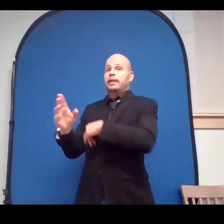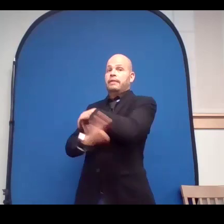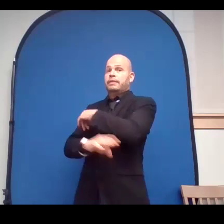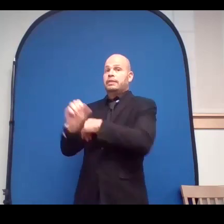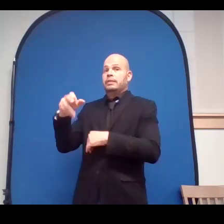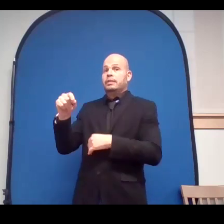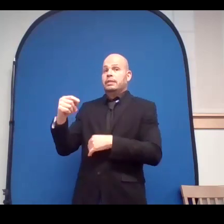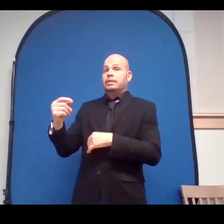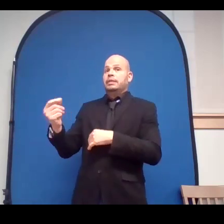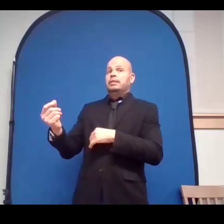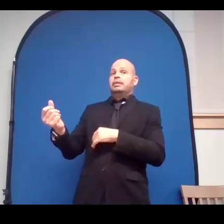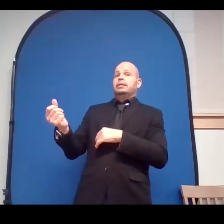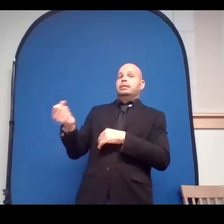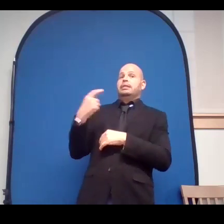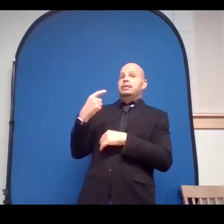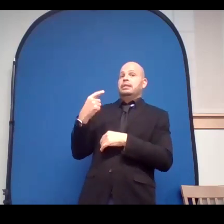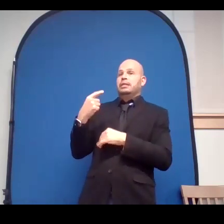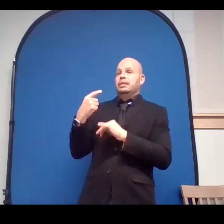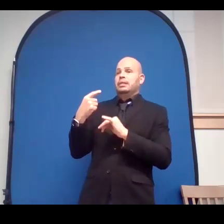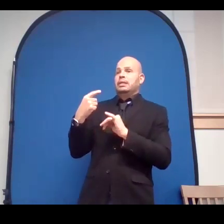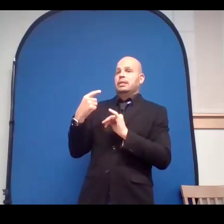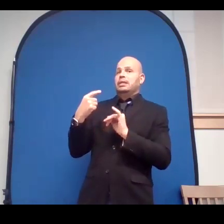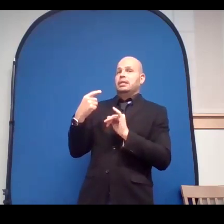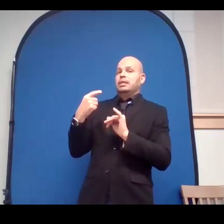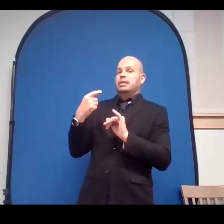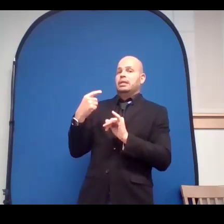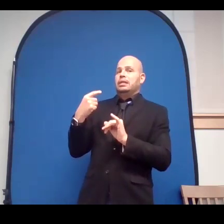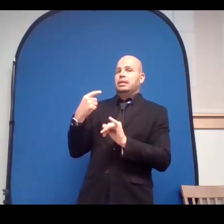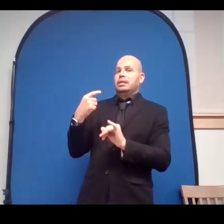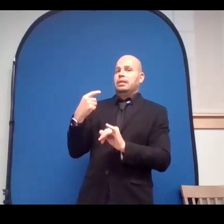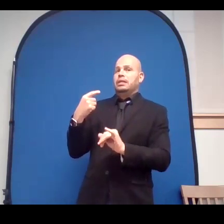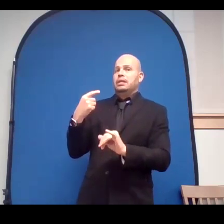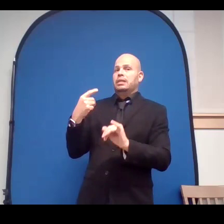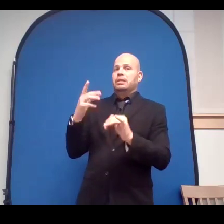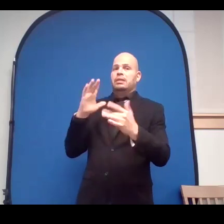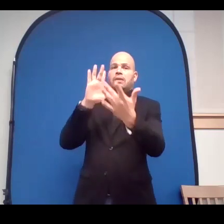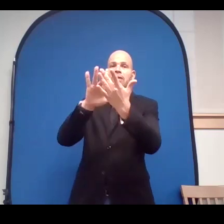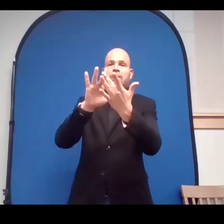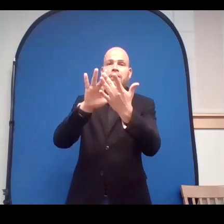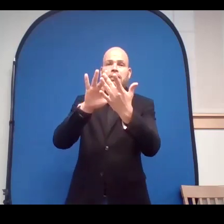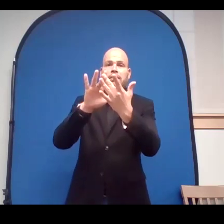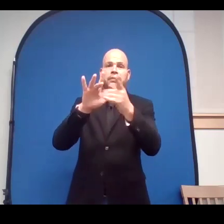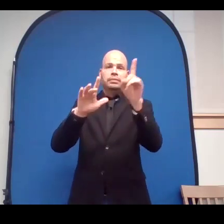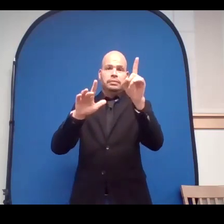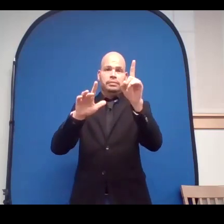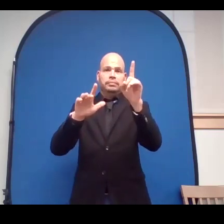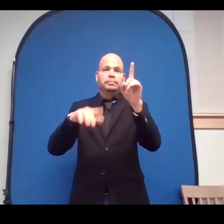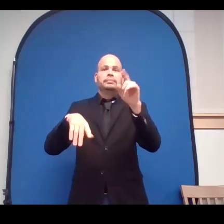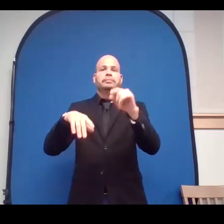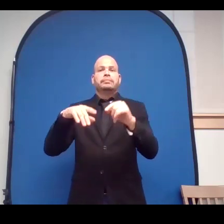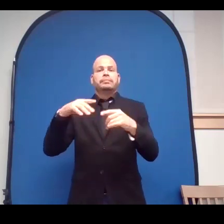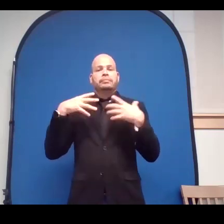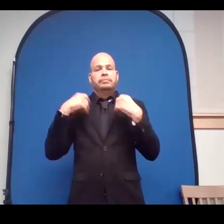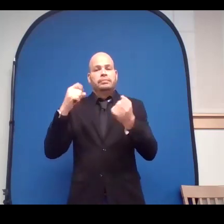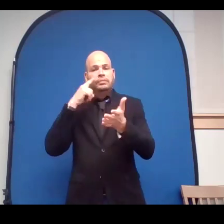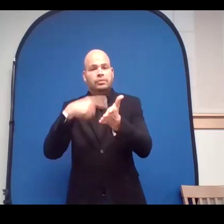was, that we needed to contact the, and do a check while being served. Okay, well,